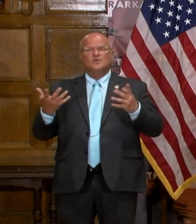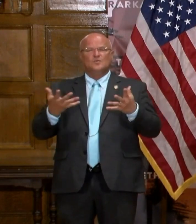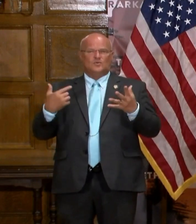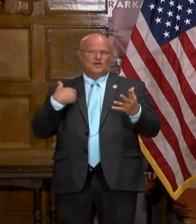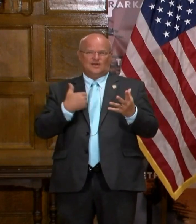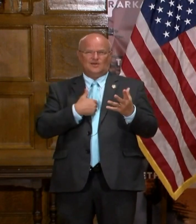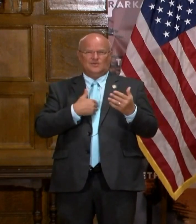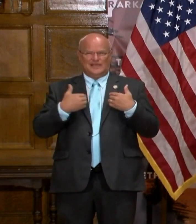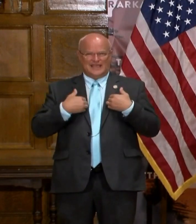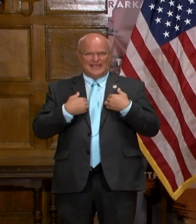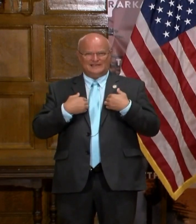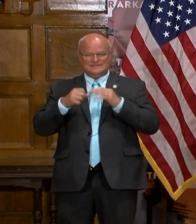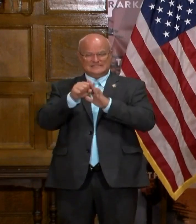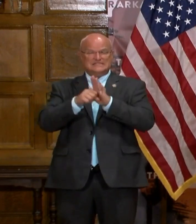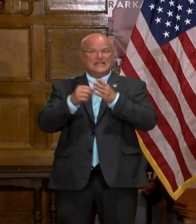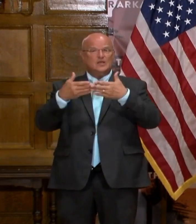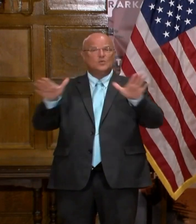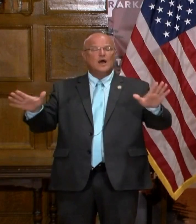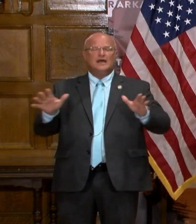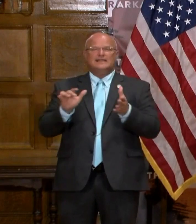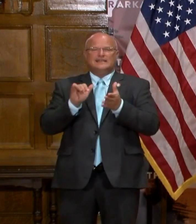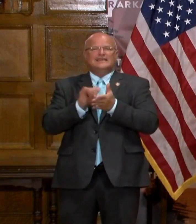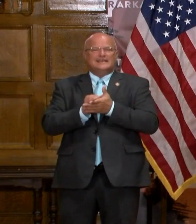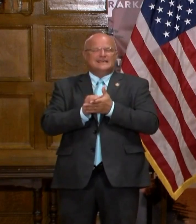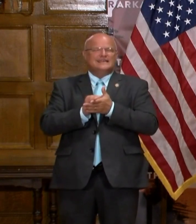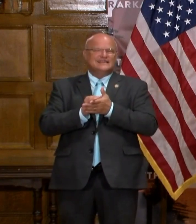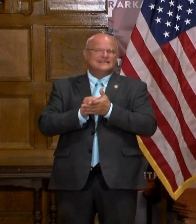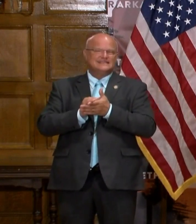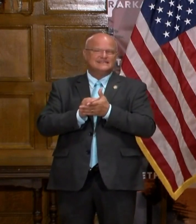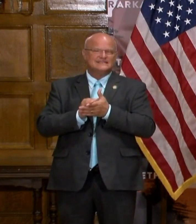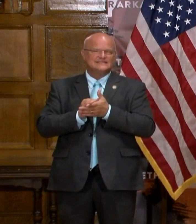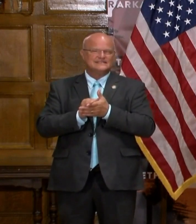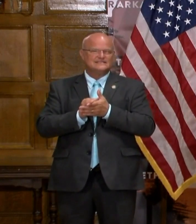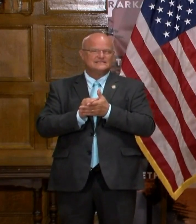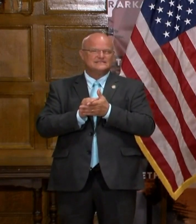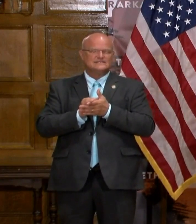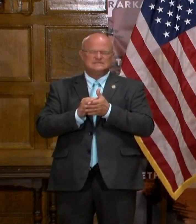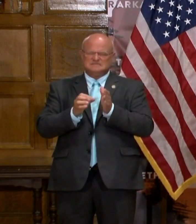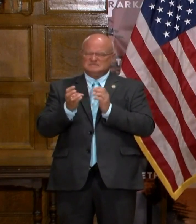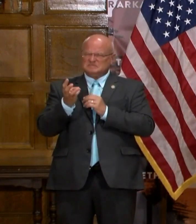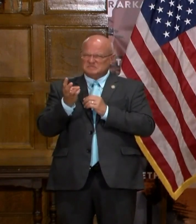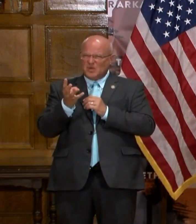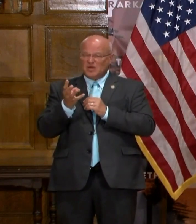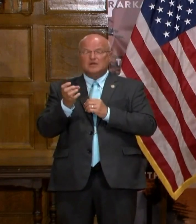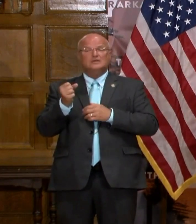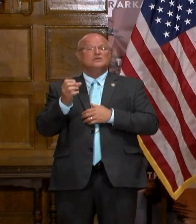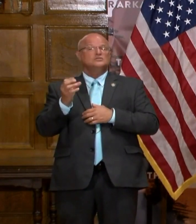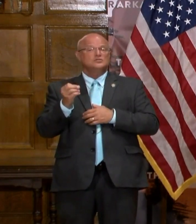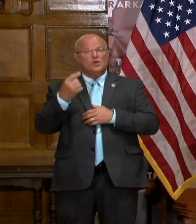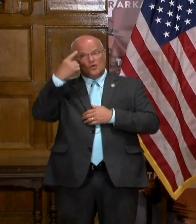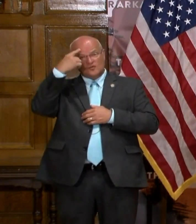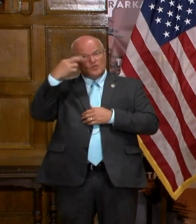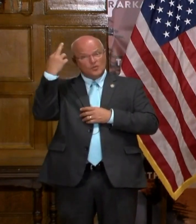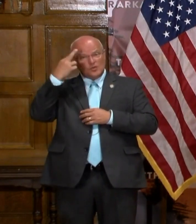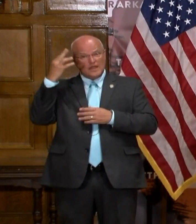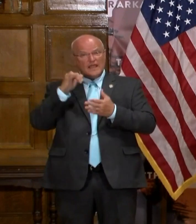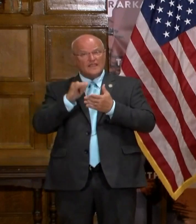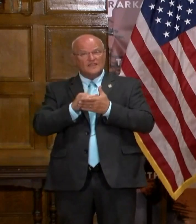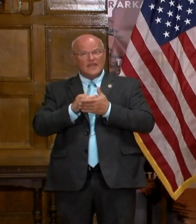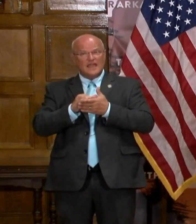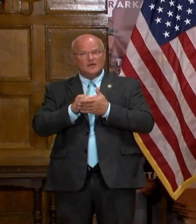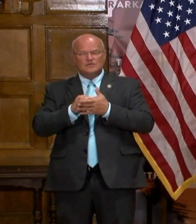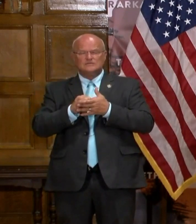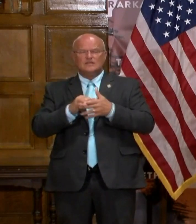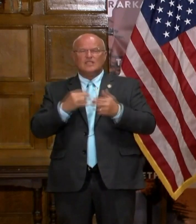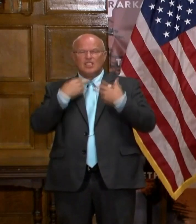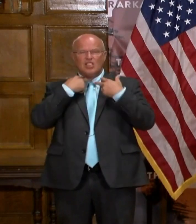what we have statewide, that is very minuscule. And so for the reason that it was clogging